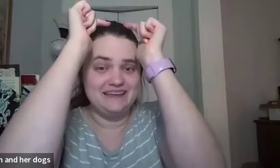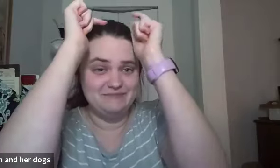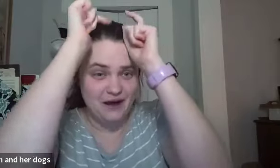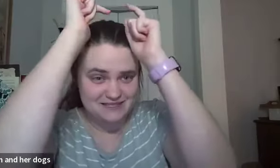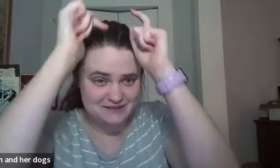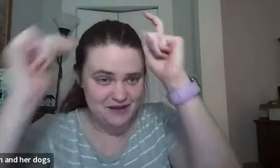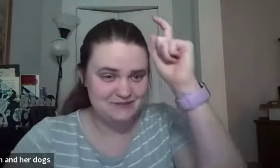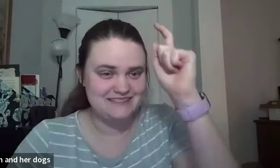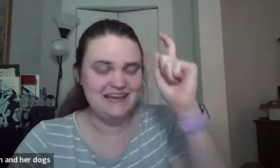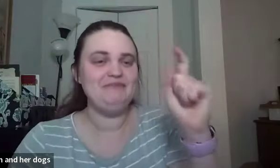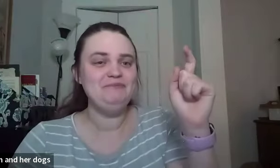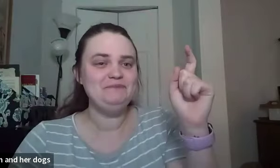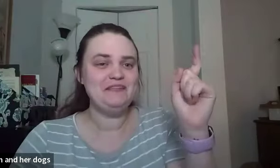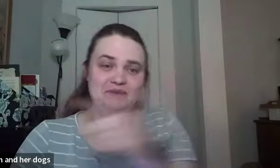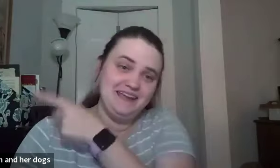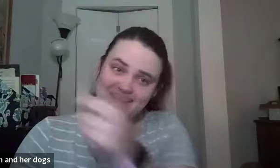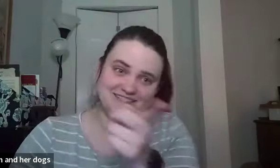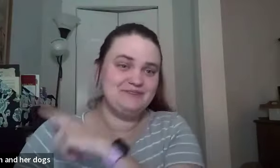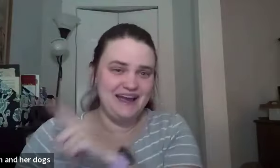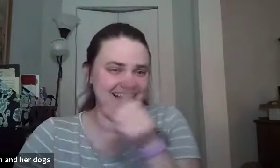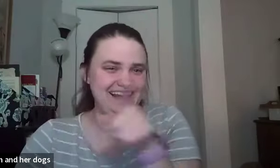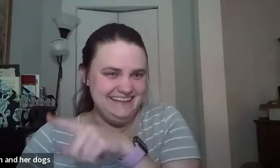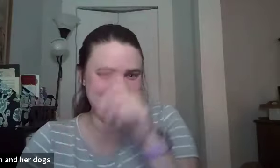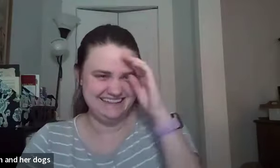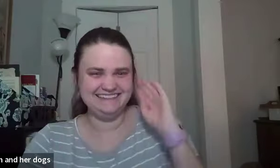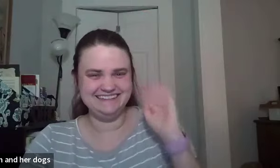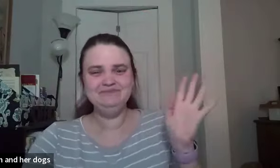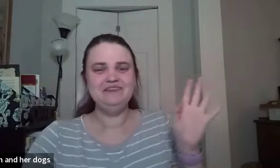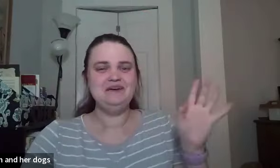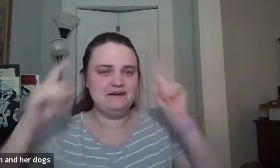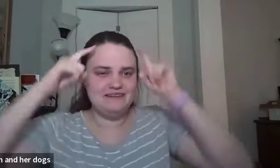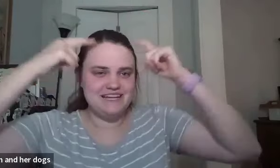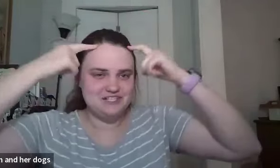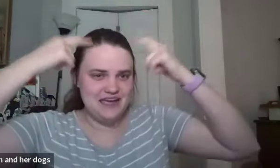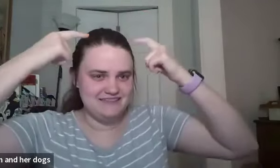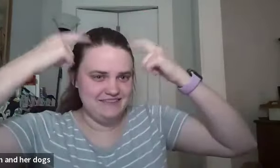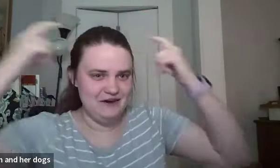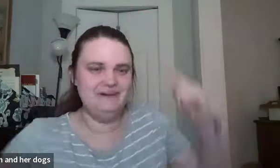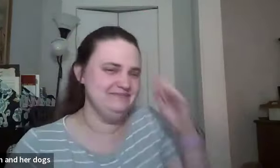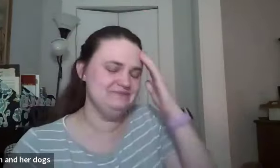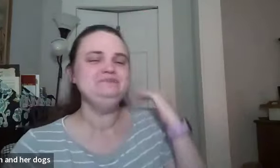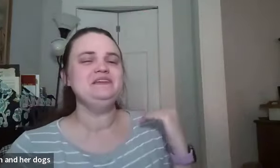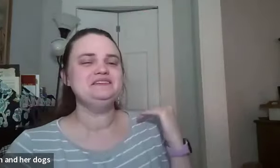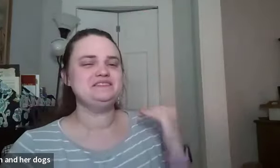and as possible, and I was like, I mean, yes, you're right. They don't have to touch your headline, though.